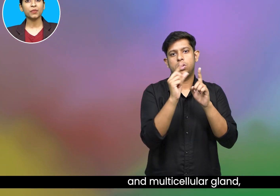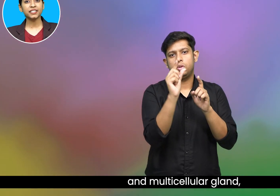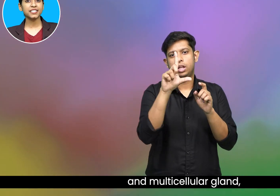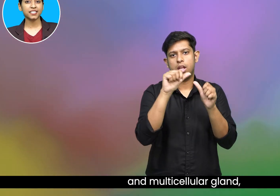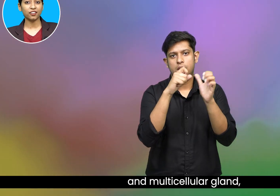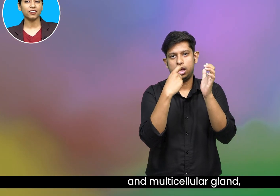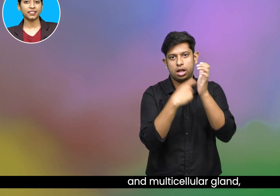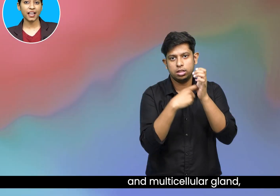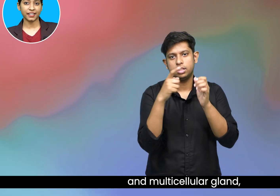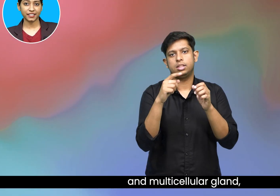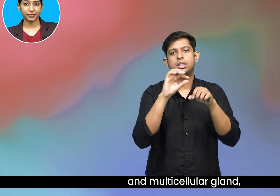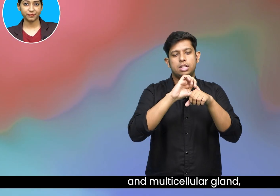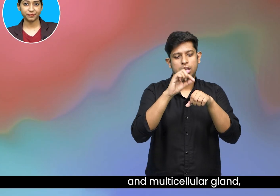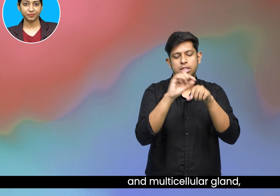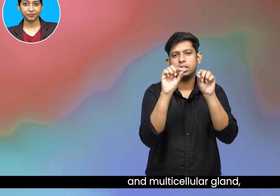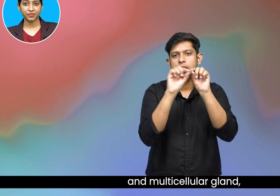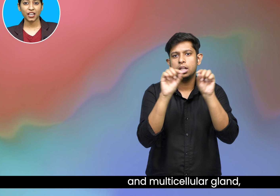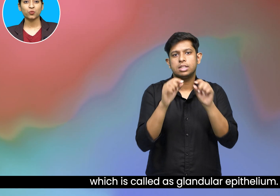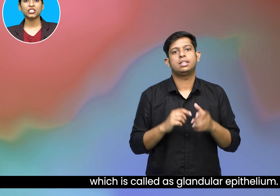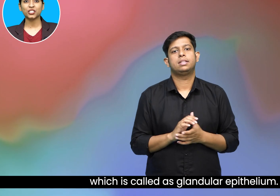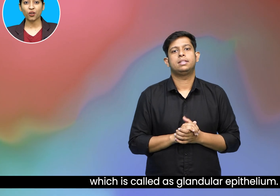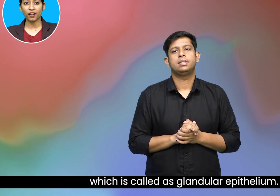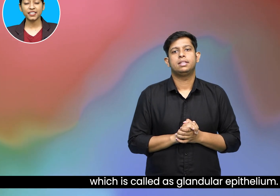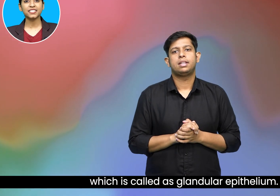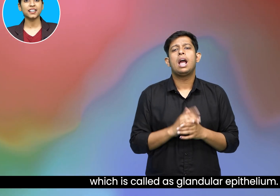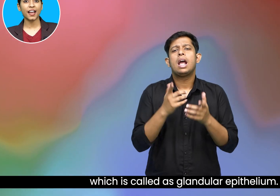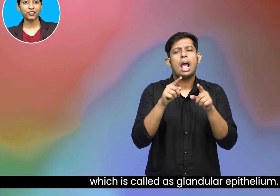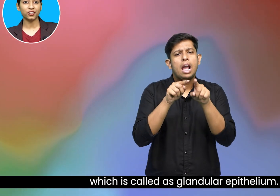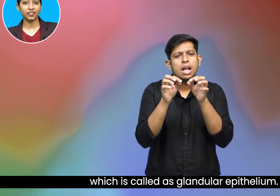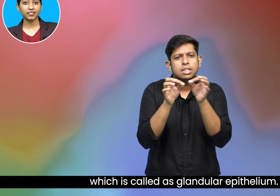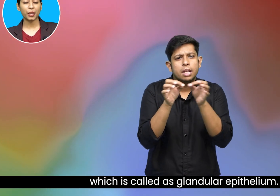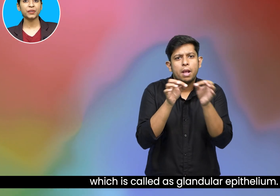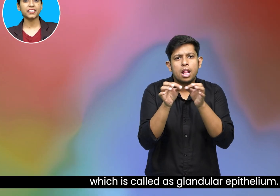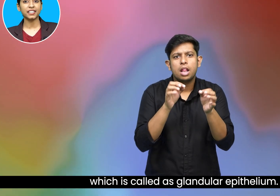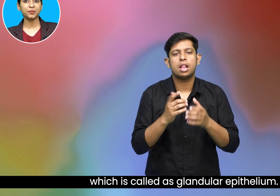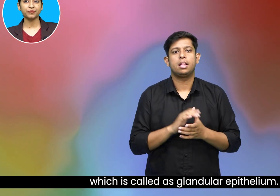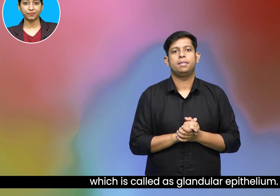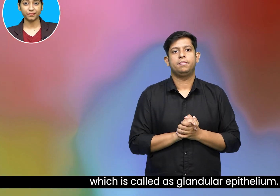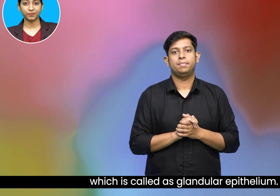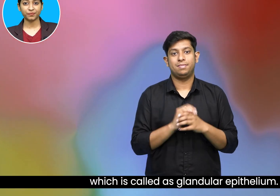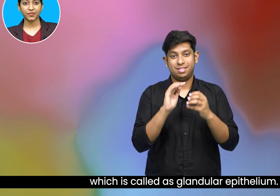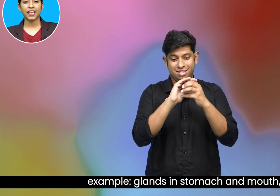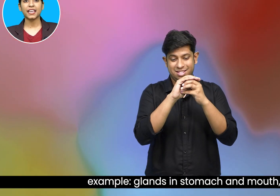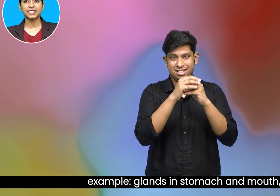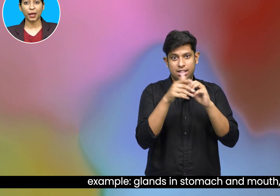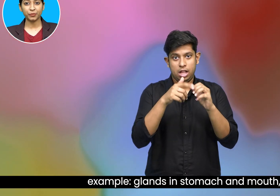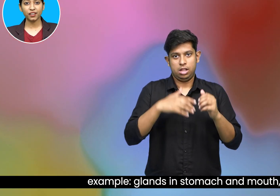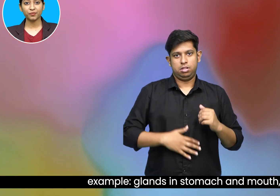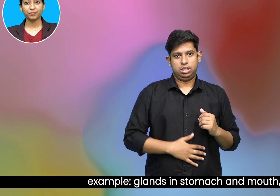and multicellular gland, which is called as glandular epithelium